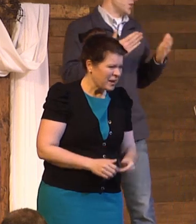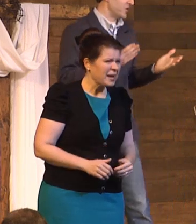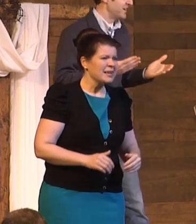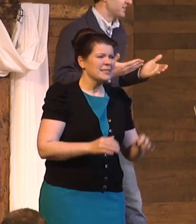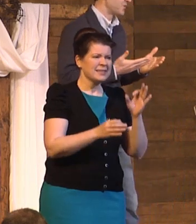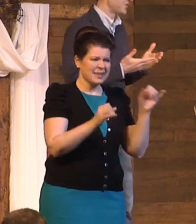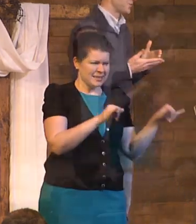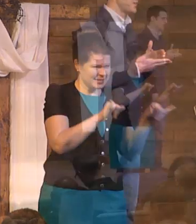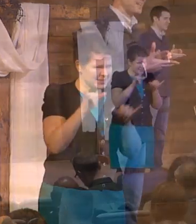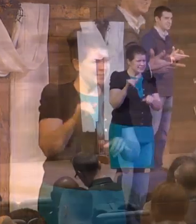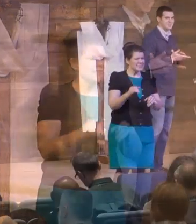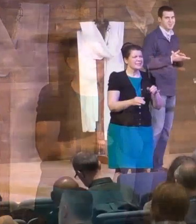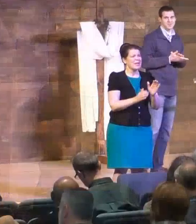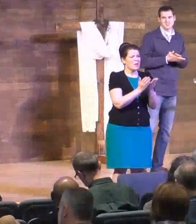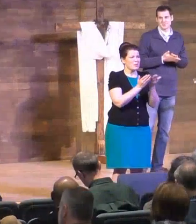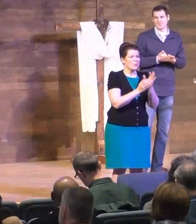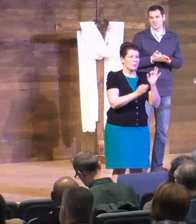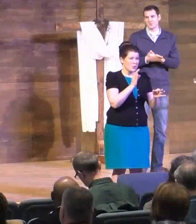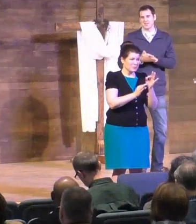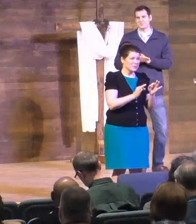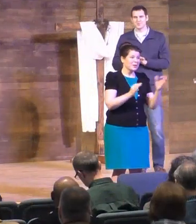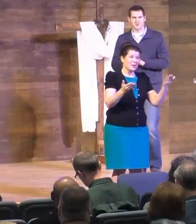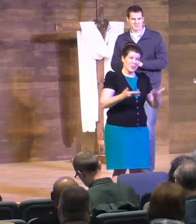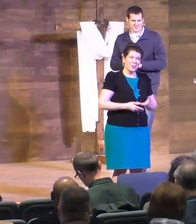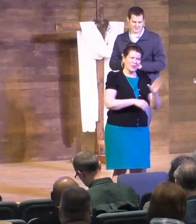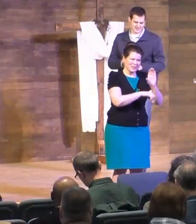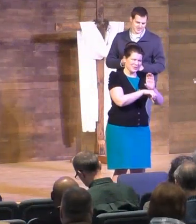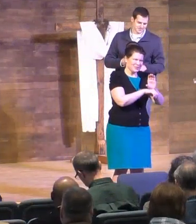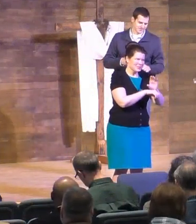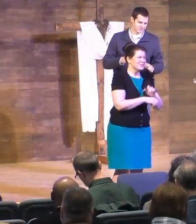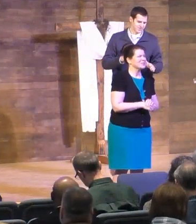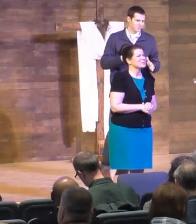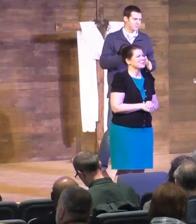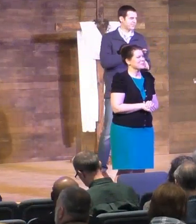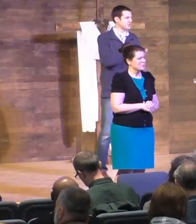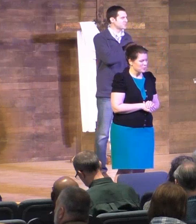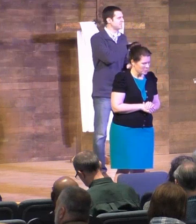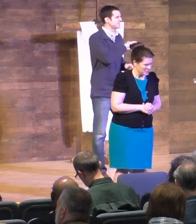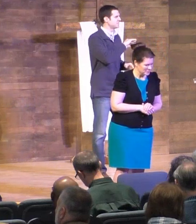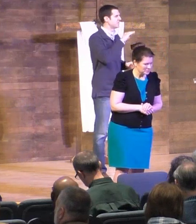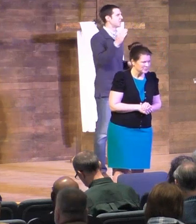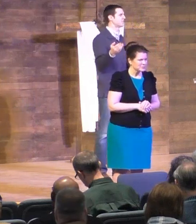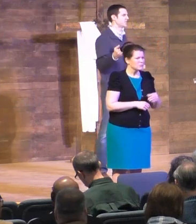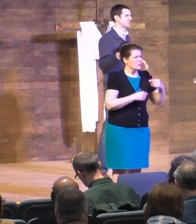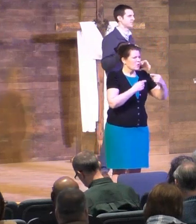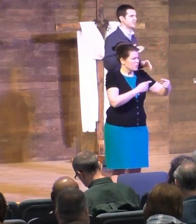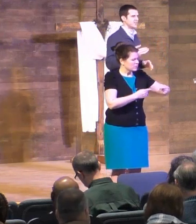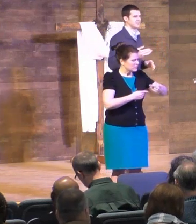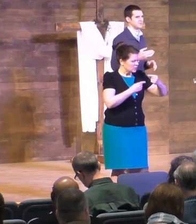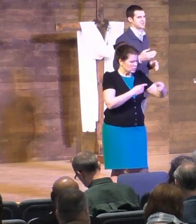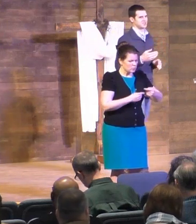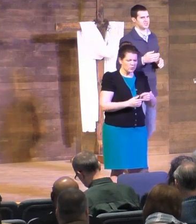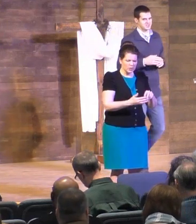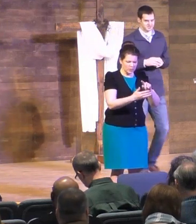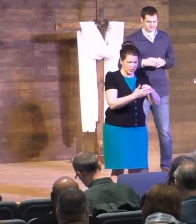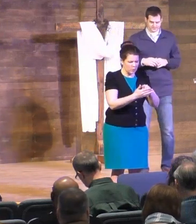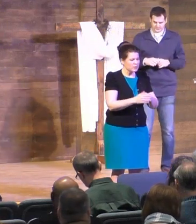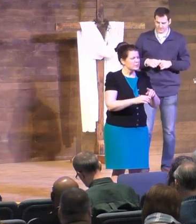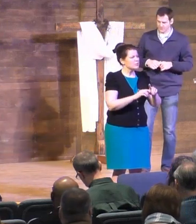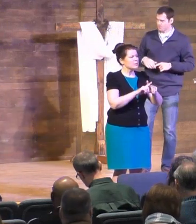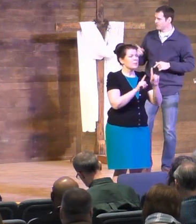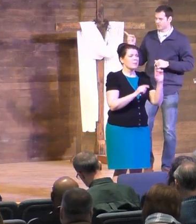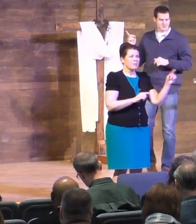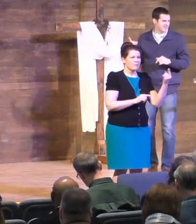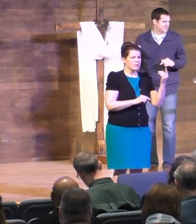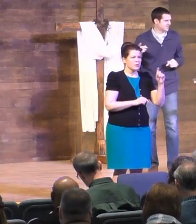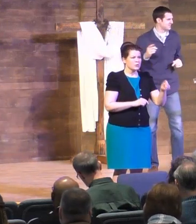So, we're left here to wrestle with quite a few questions. But first, we need to do an overview of the book of Judges. So